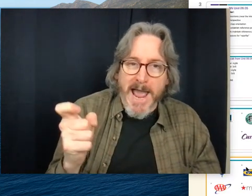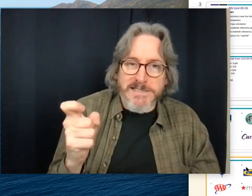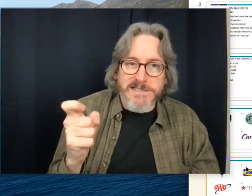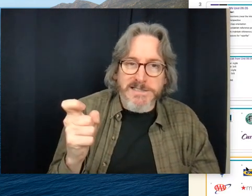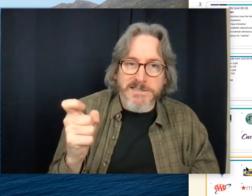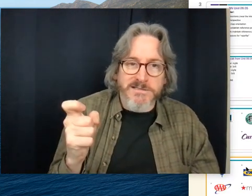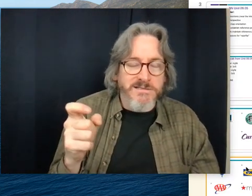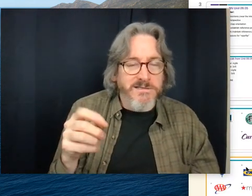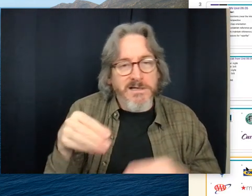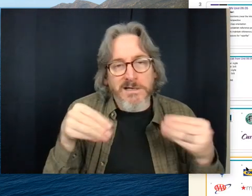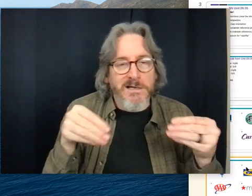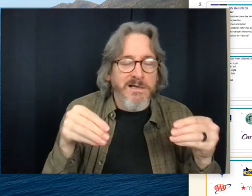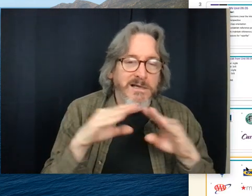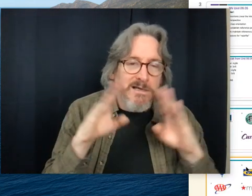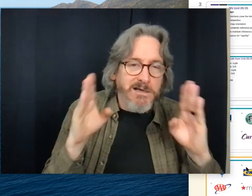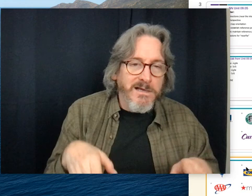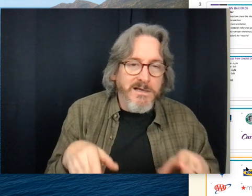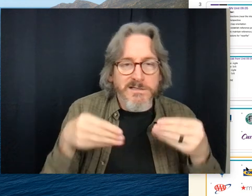Remax,